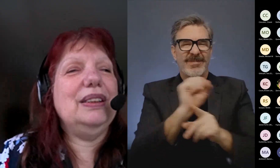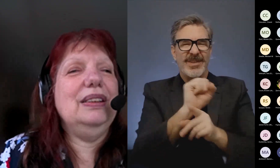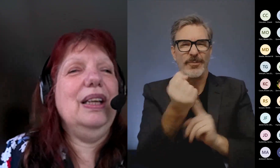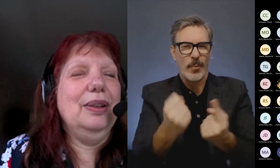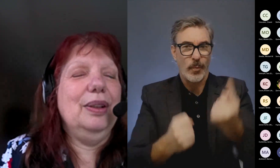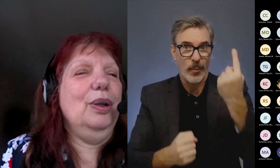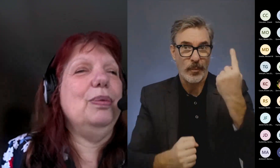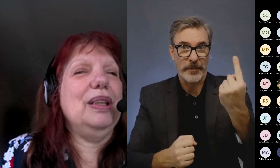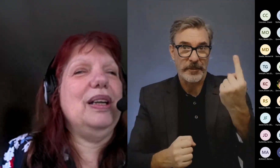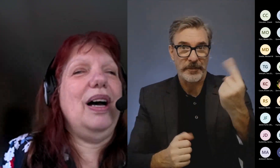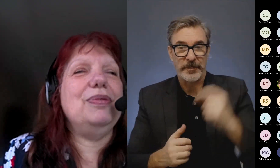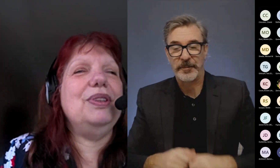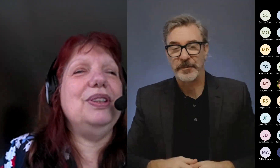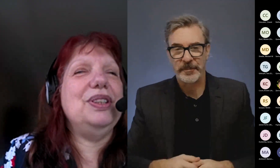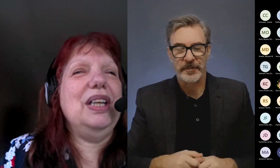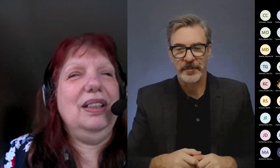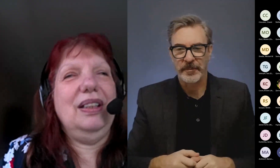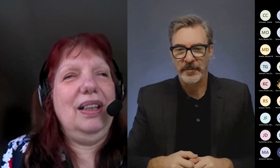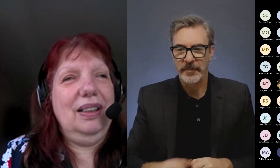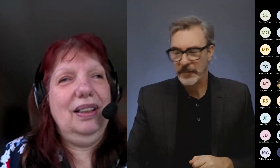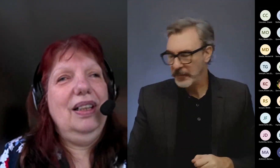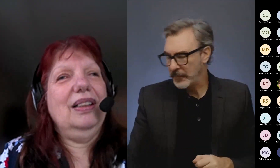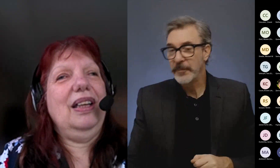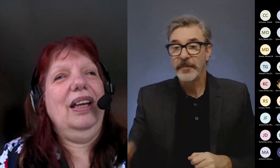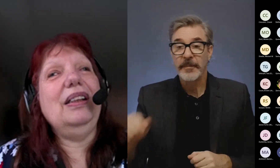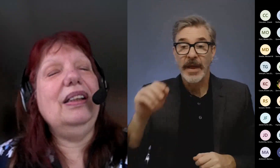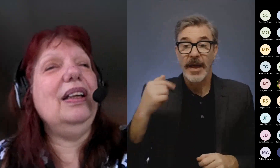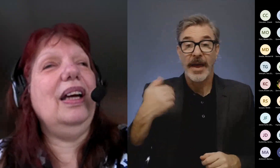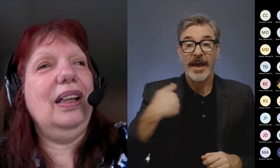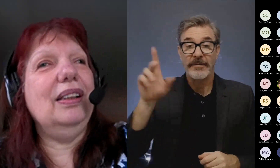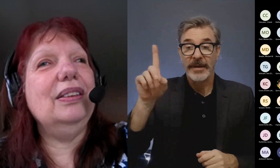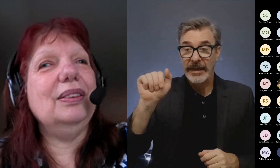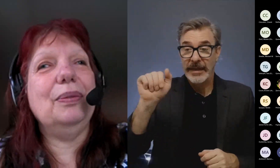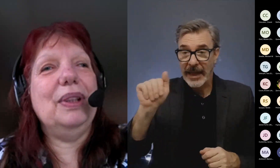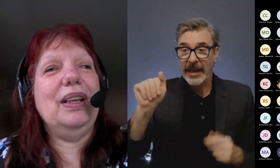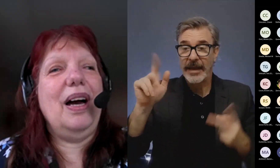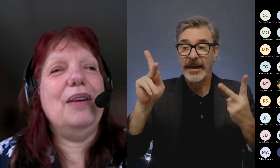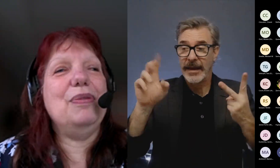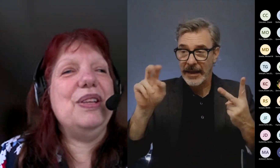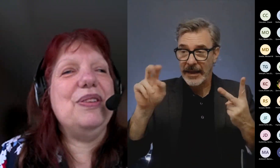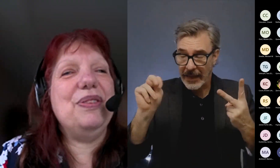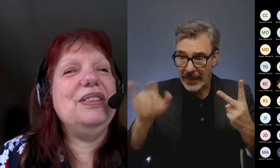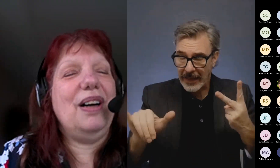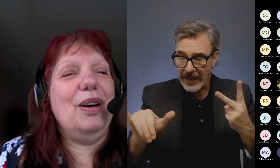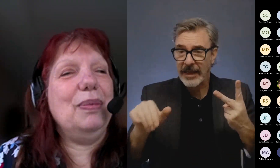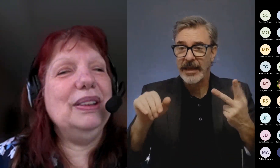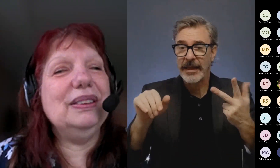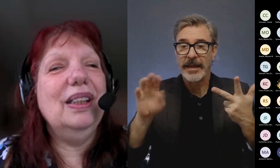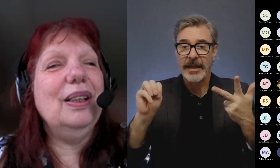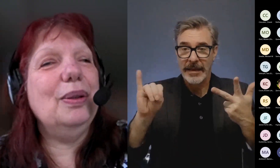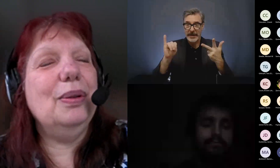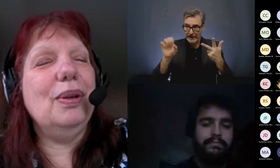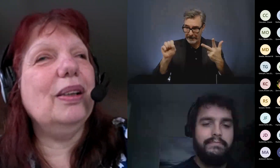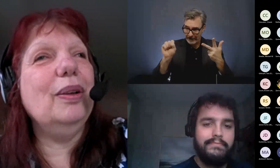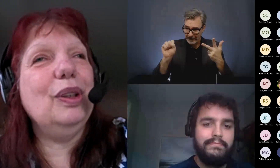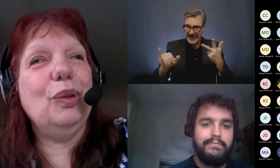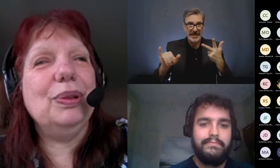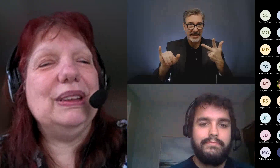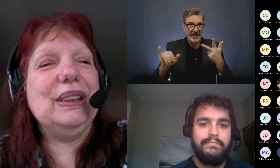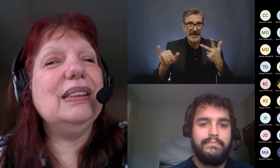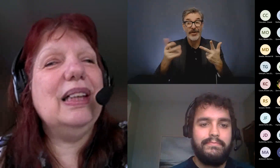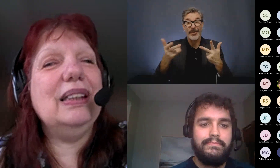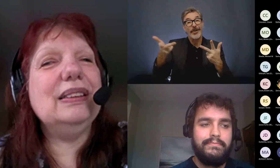for that scenario, we have Dana, Kenny, and we have Missy Thomas, who are